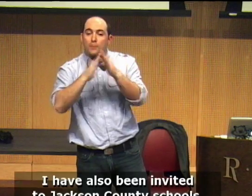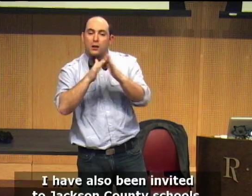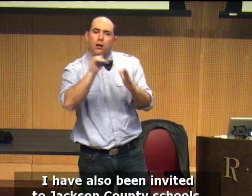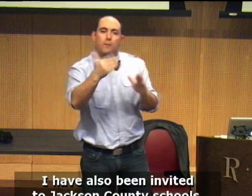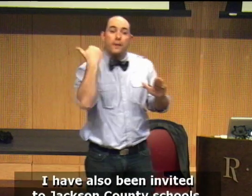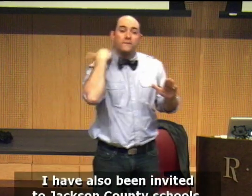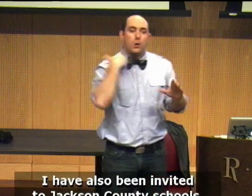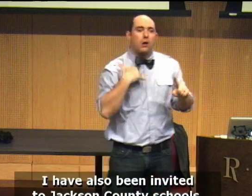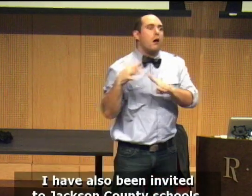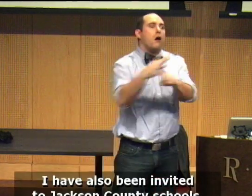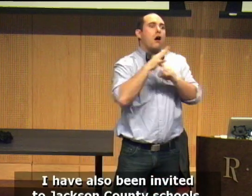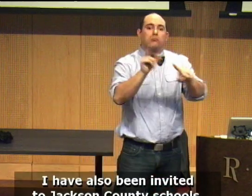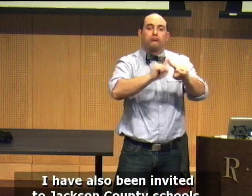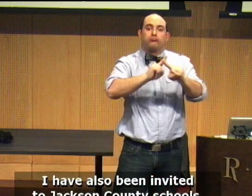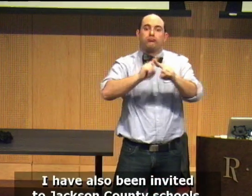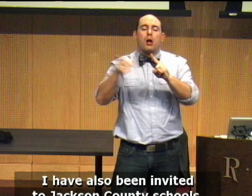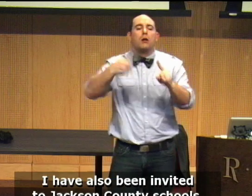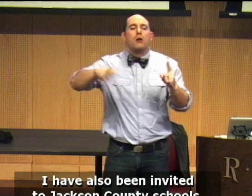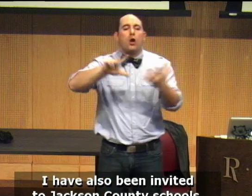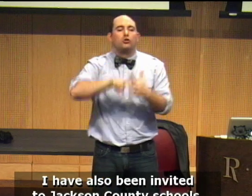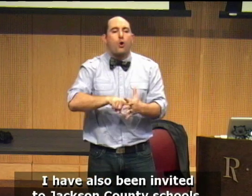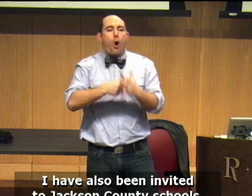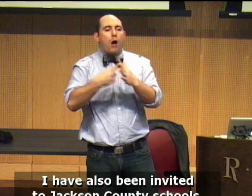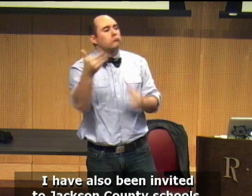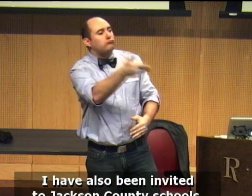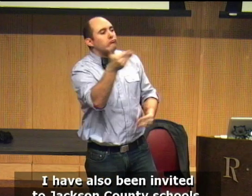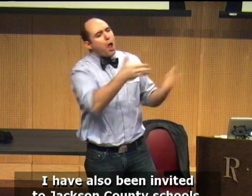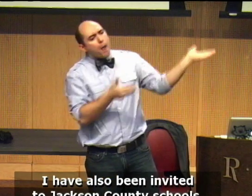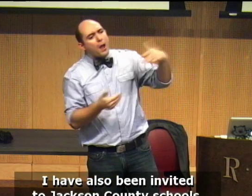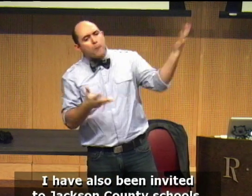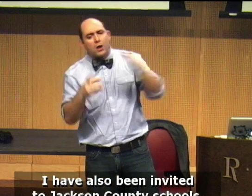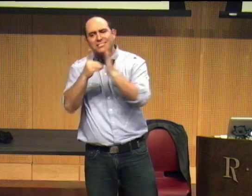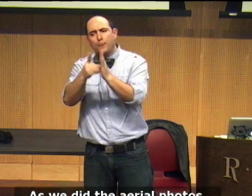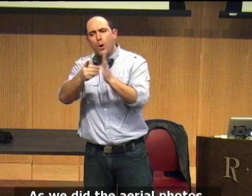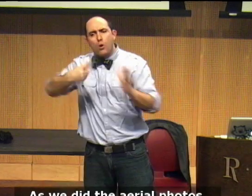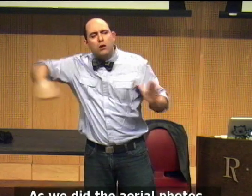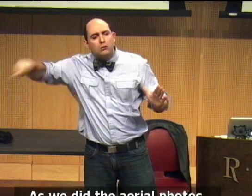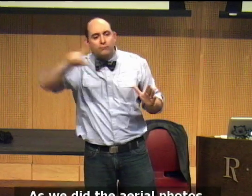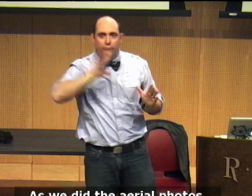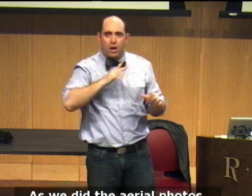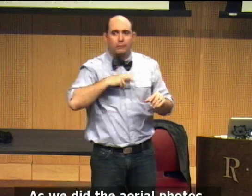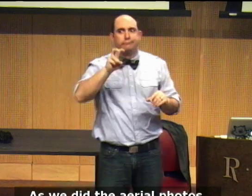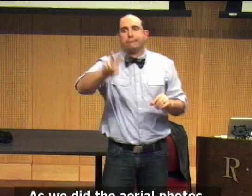I've also been invited to Jackson County Schools. As we